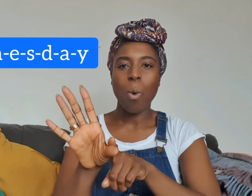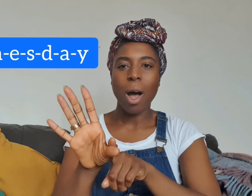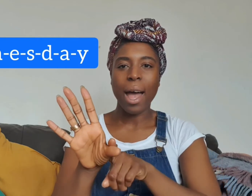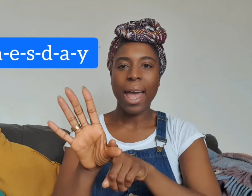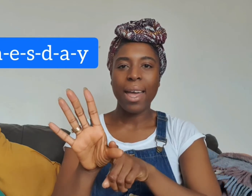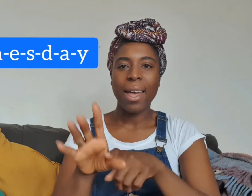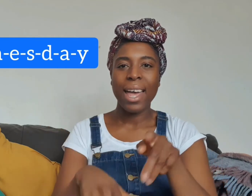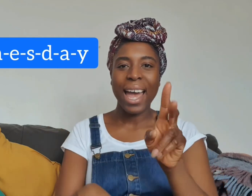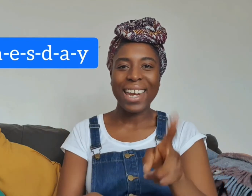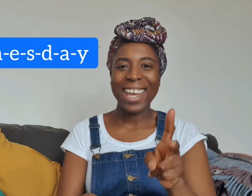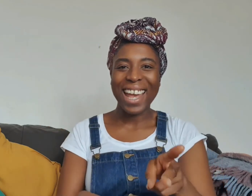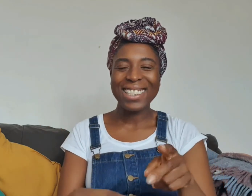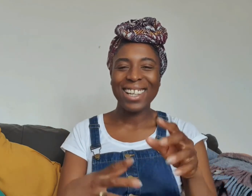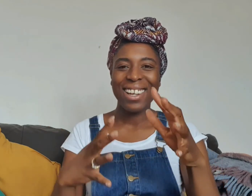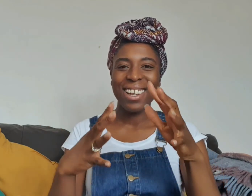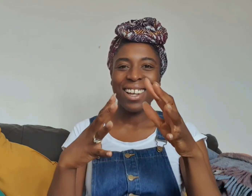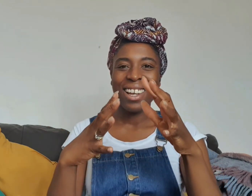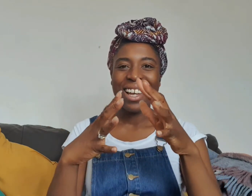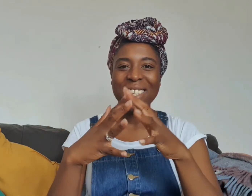W-E-D-N-E-S-D-A-Y. And again,